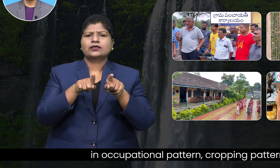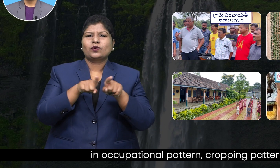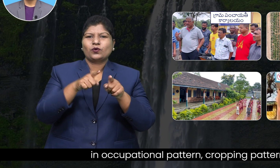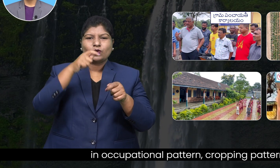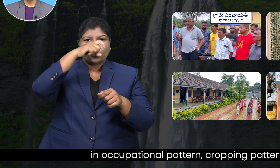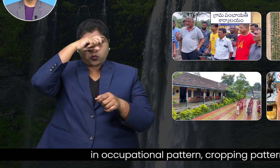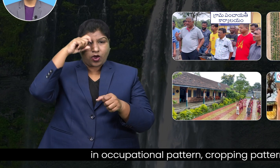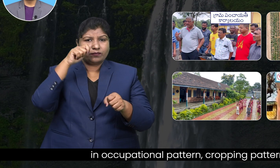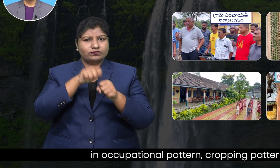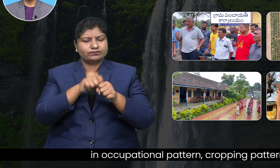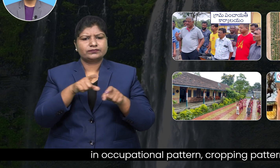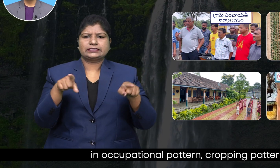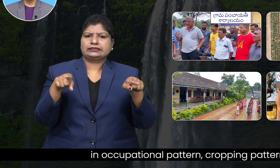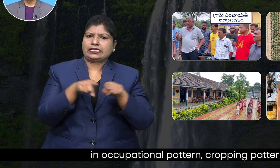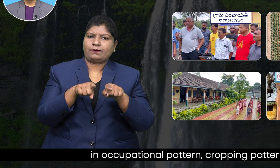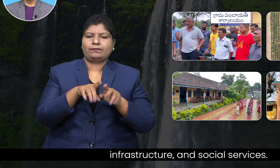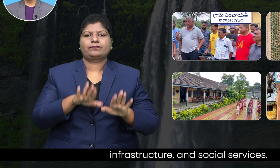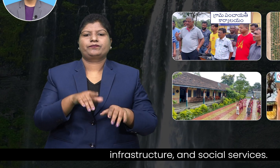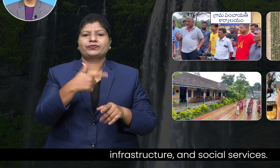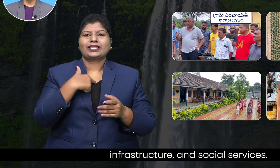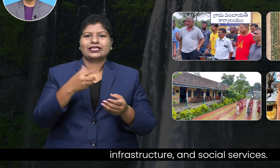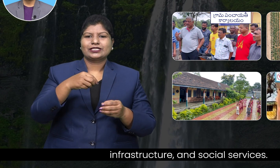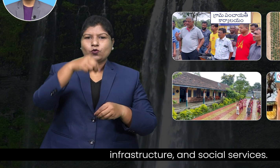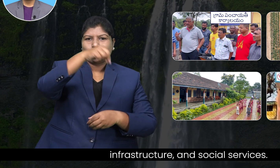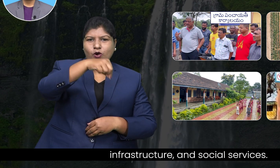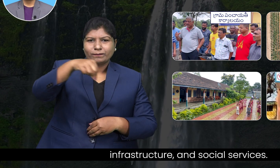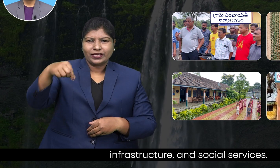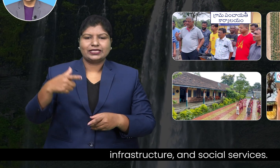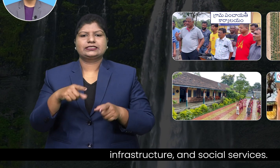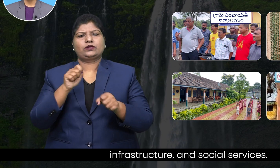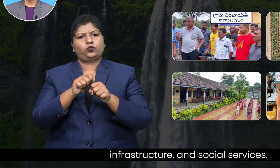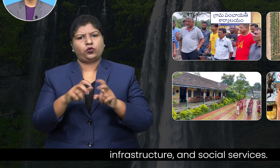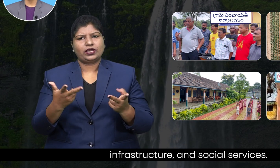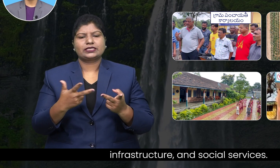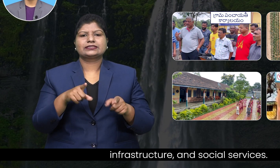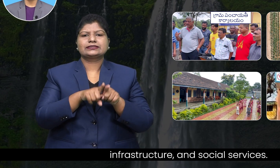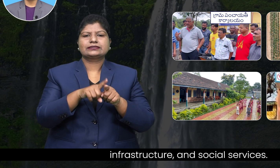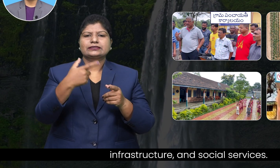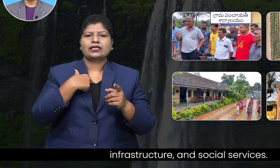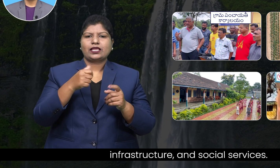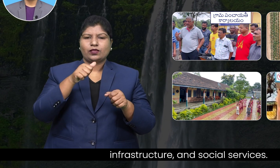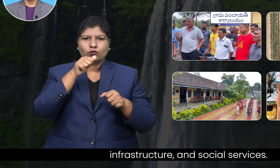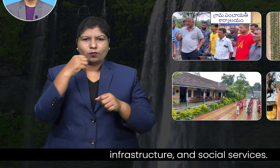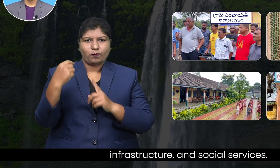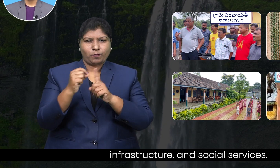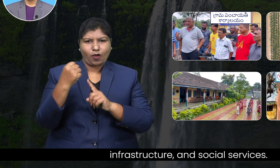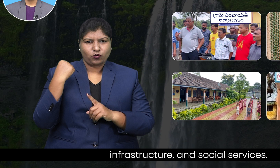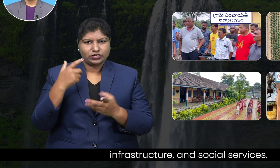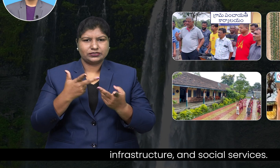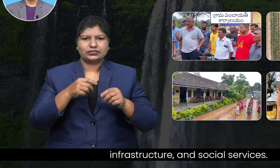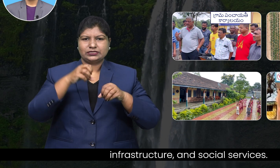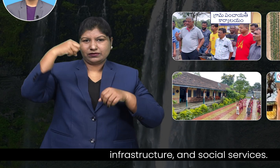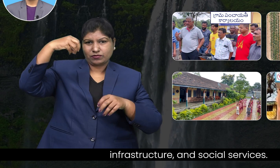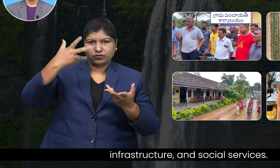pattern, cropping pattern, infrastructure, and social services.